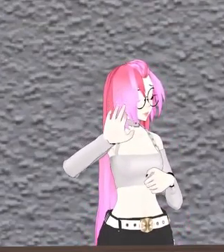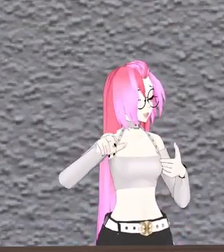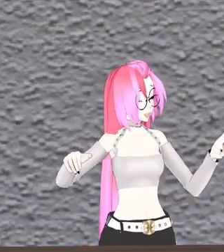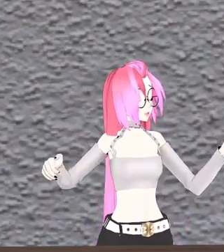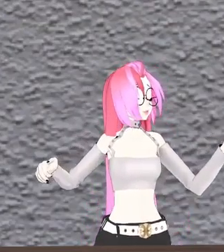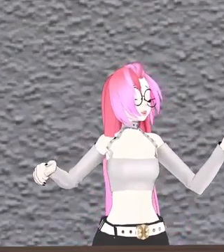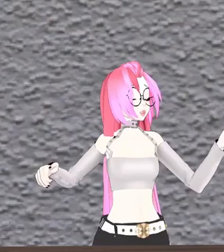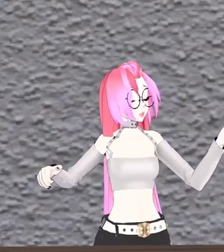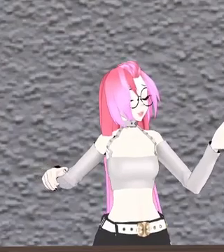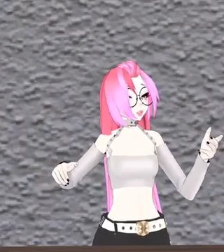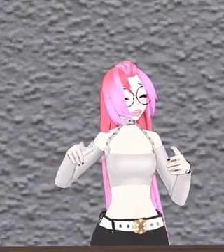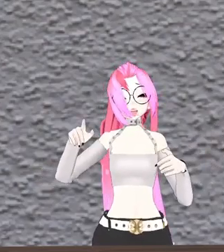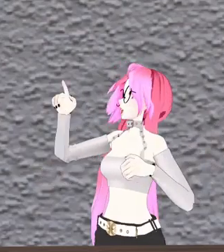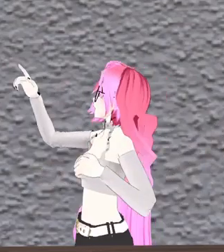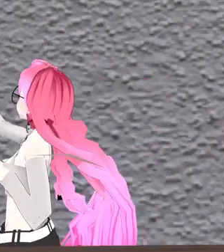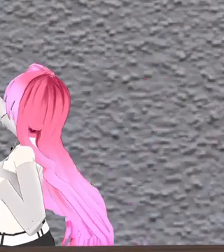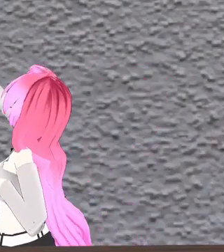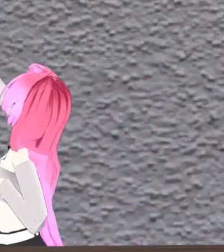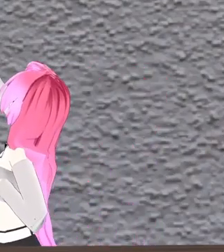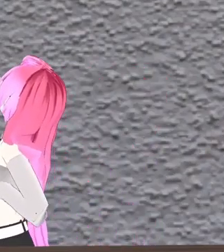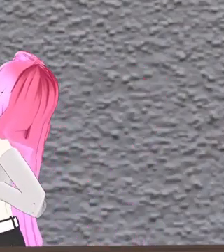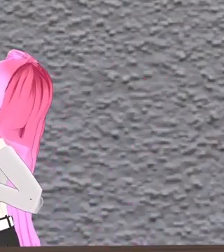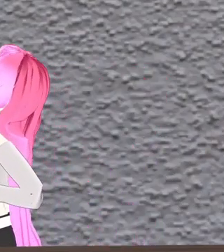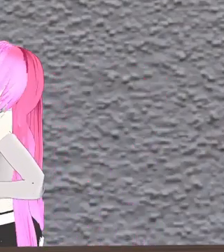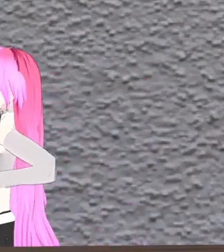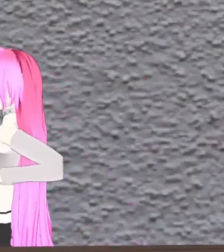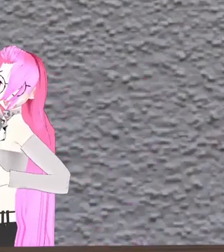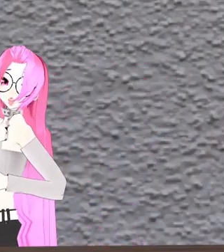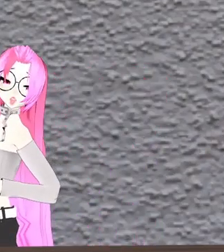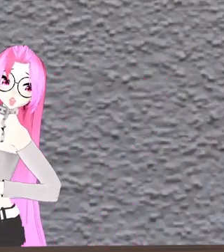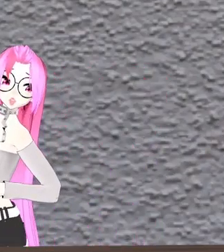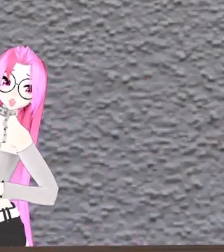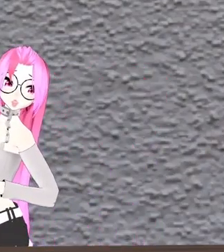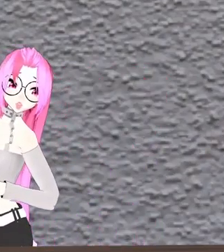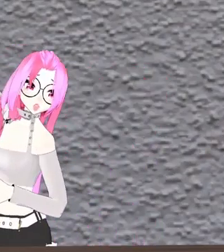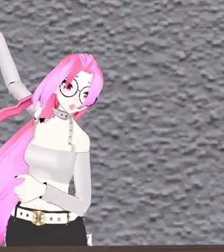No! Look, you're decent is in the feed.